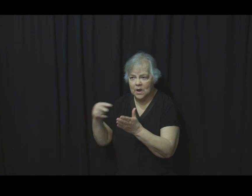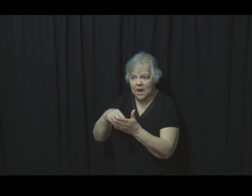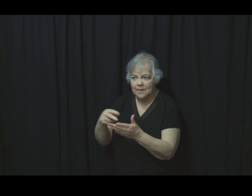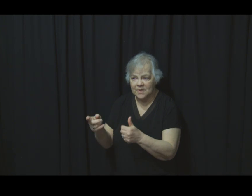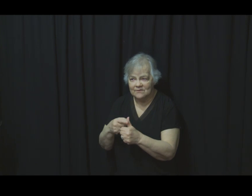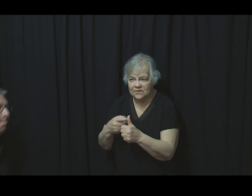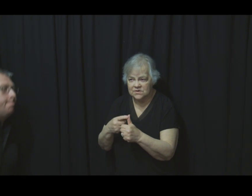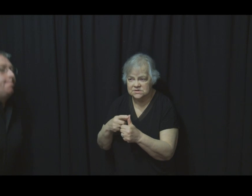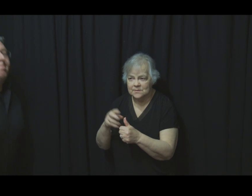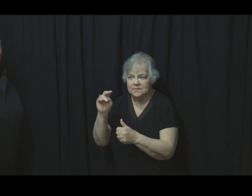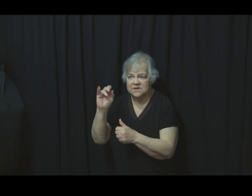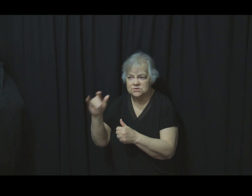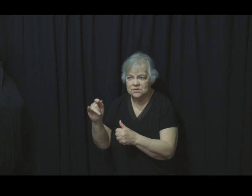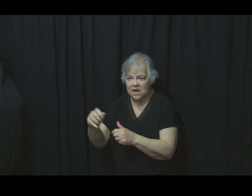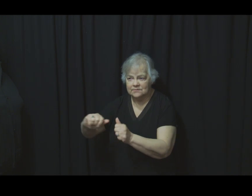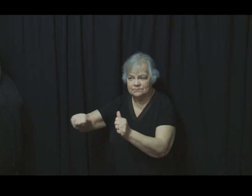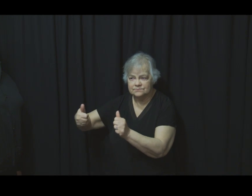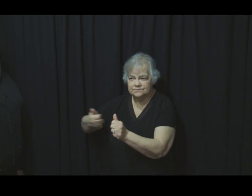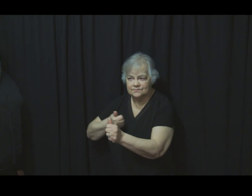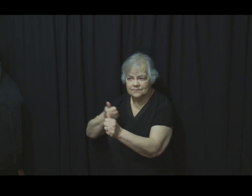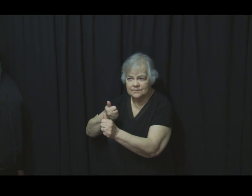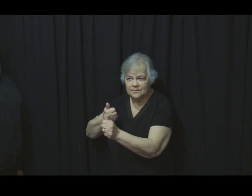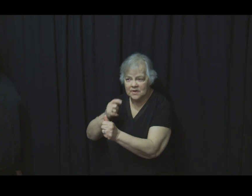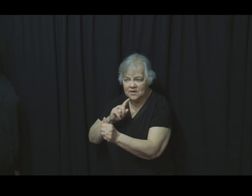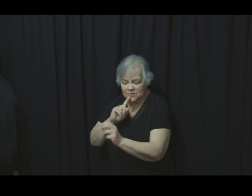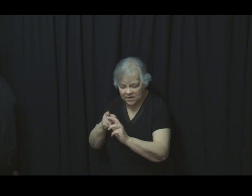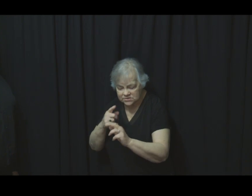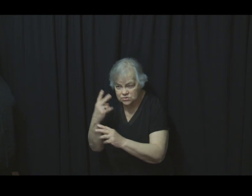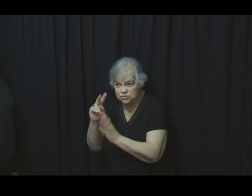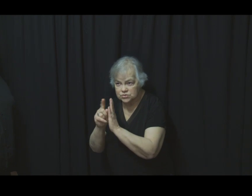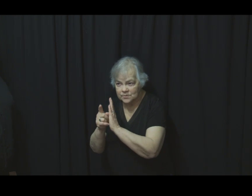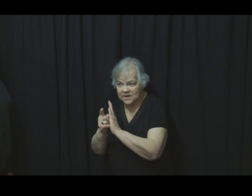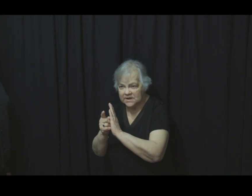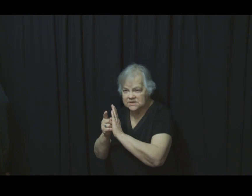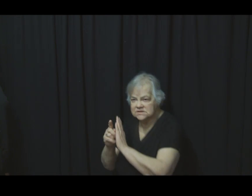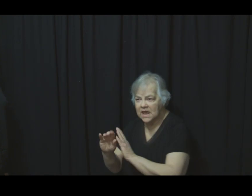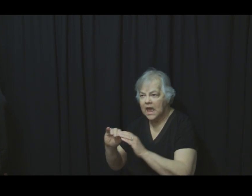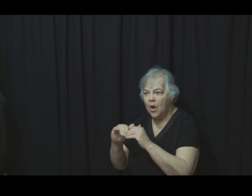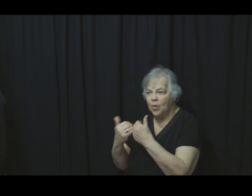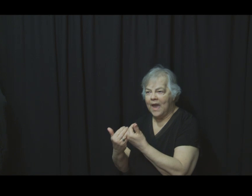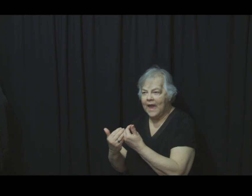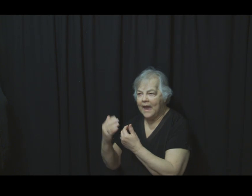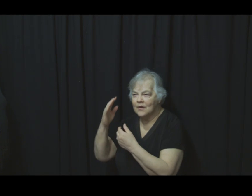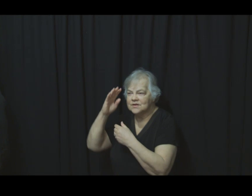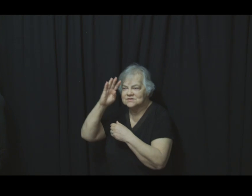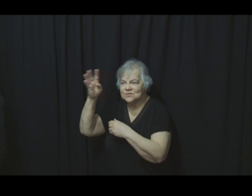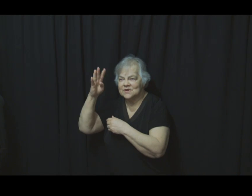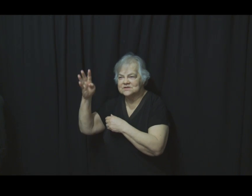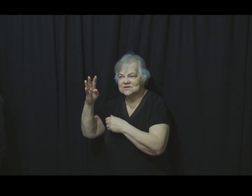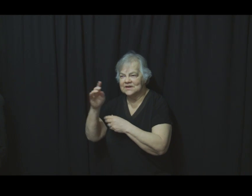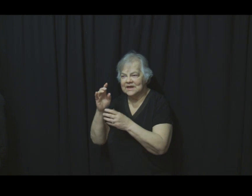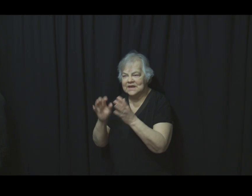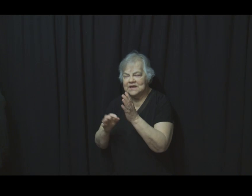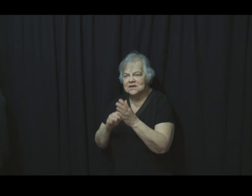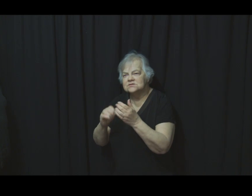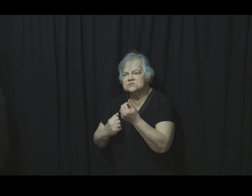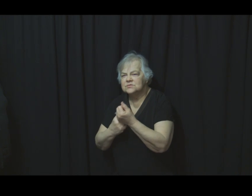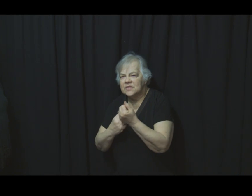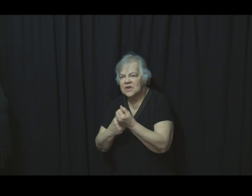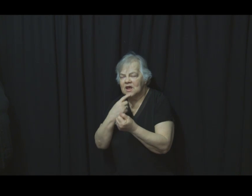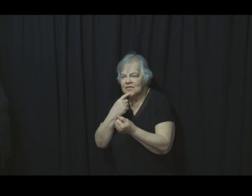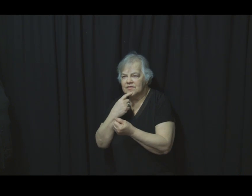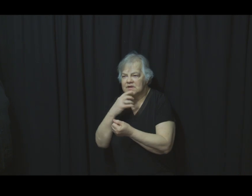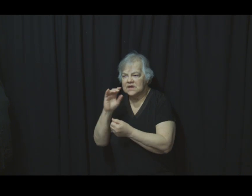Mr. Nye, you can stand by for your response to this. 2 minutes. How does creationism account for the celestial bodies,